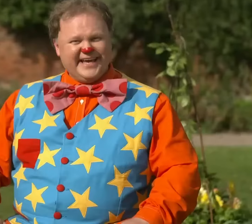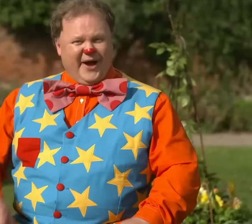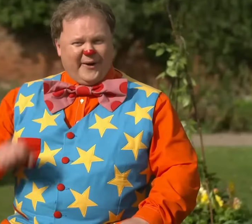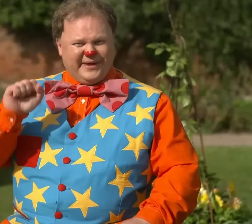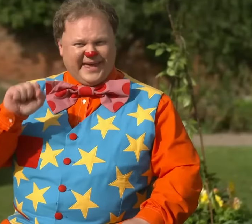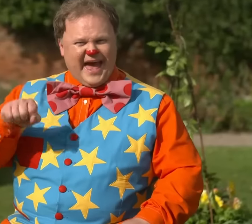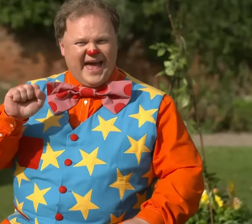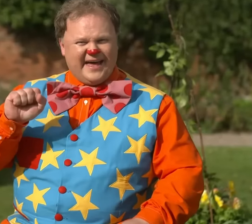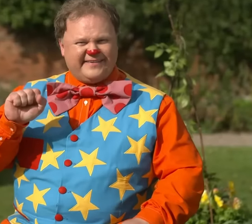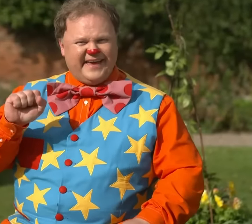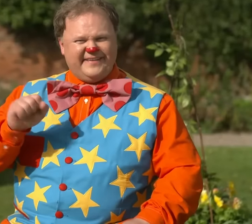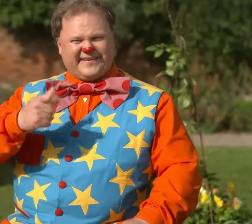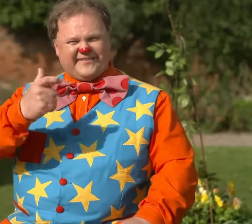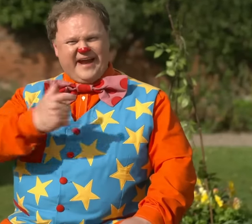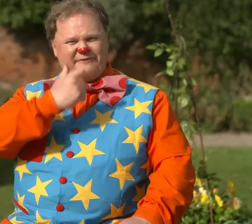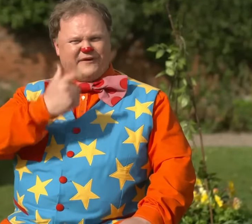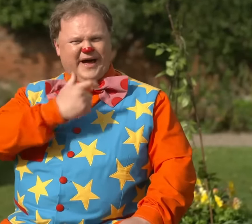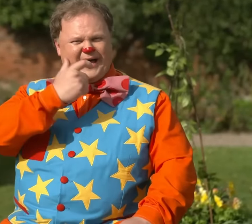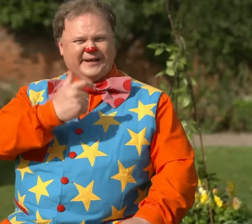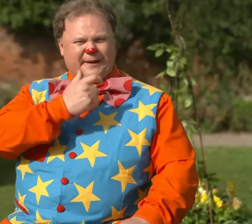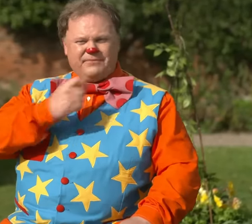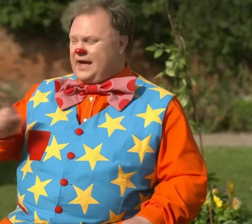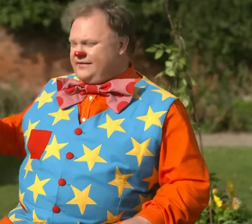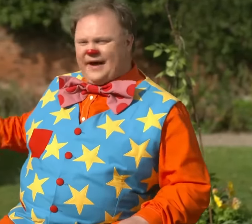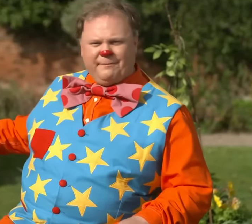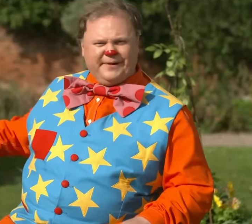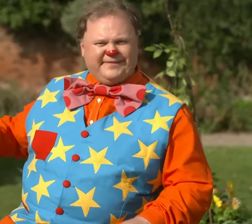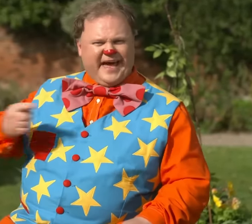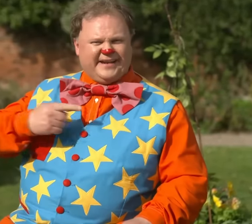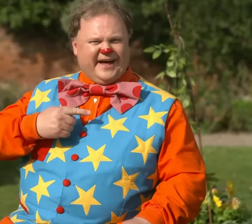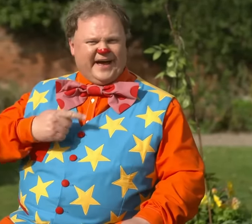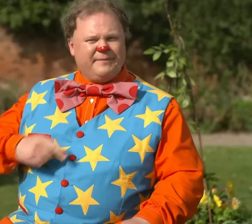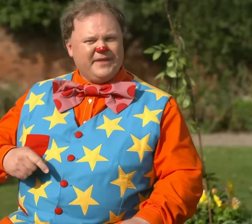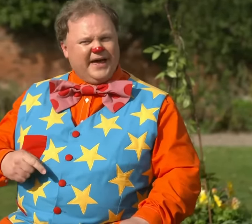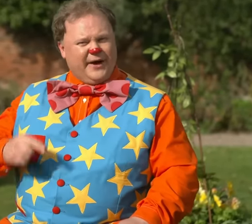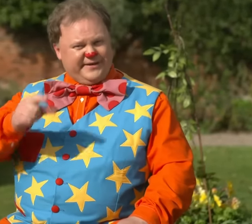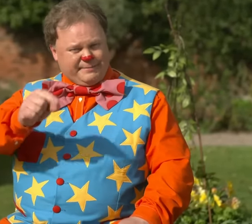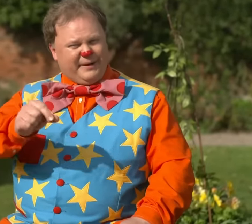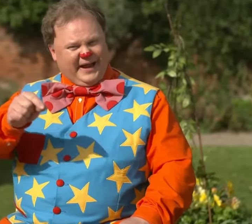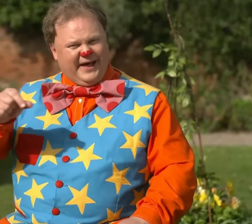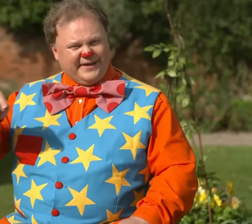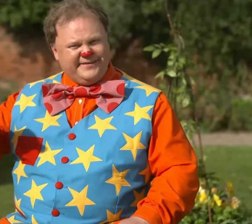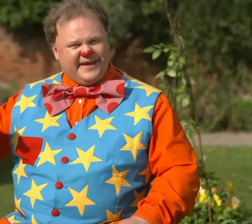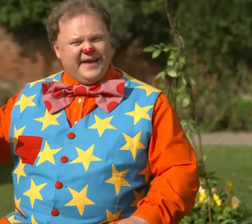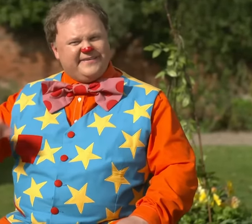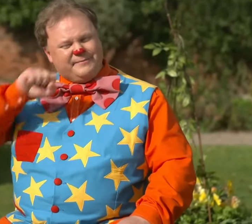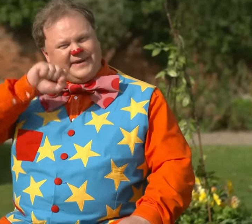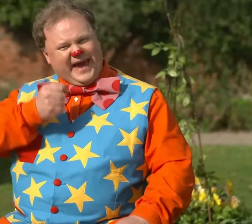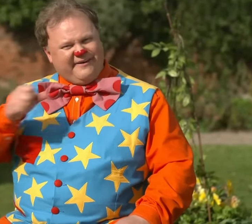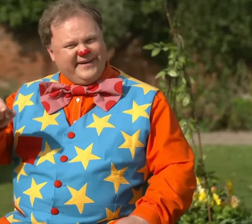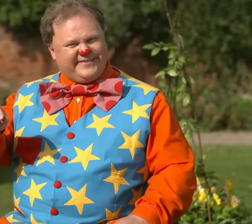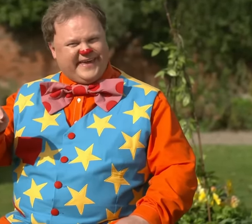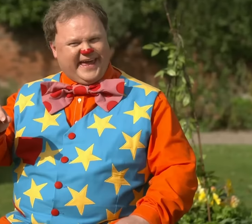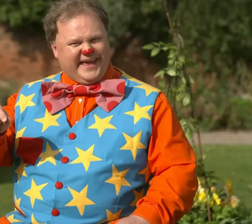vegetables? Oh, yes. It's great fun. Tumble Ted and I are going to plant some carrot